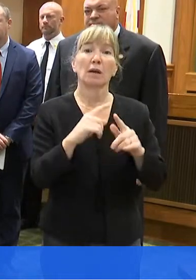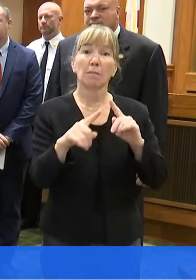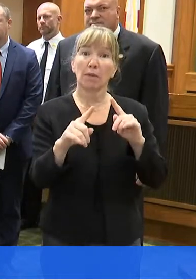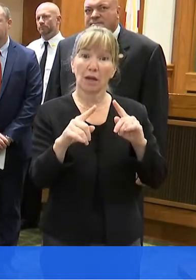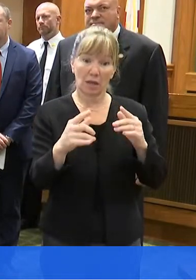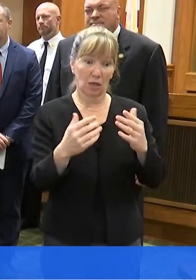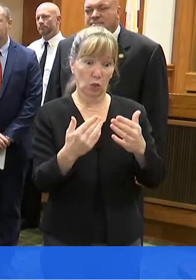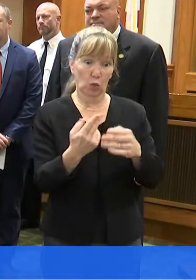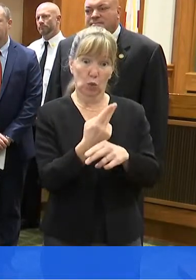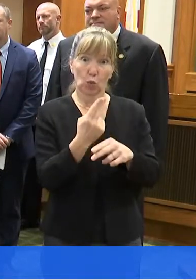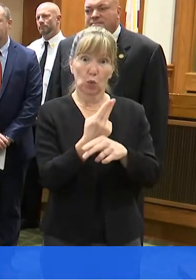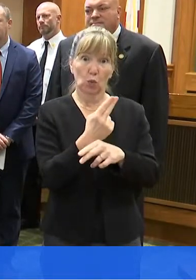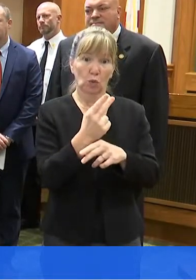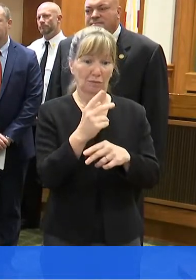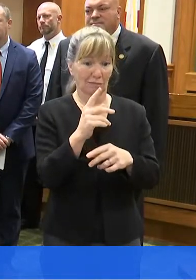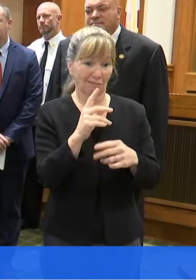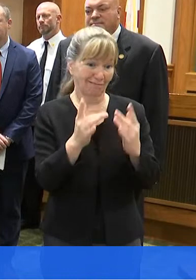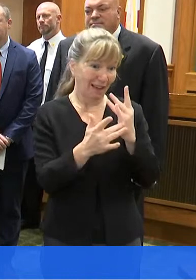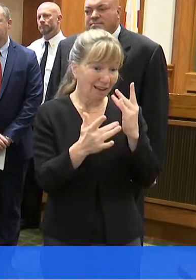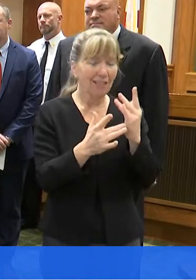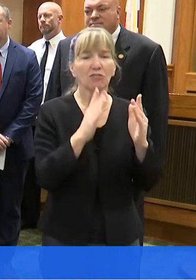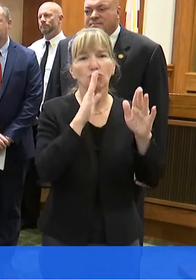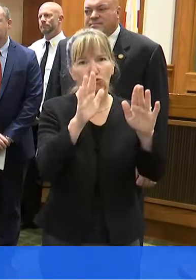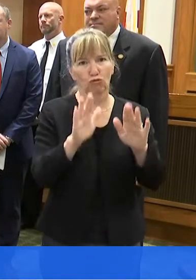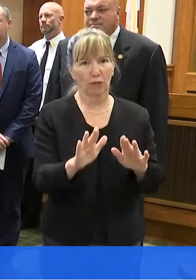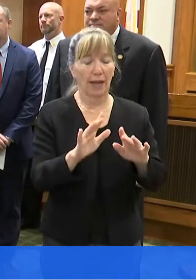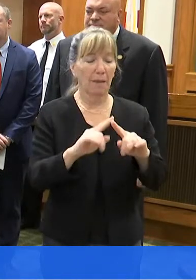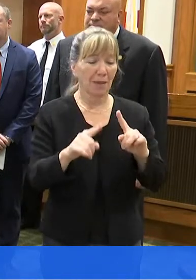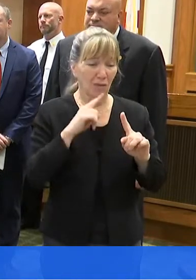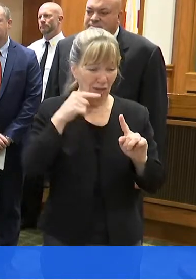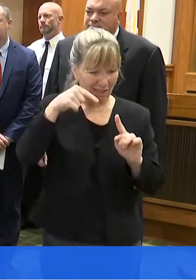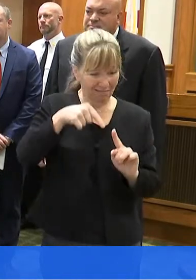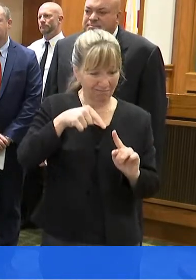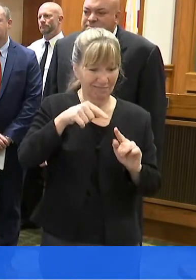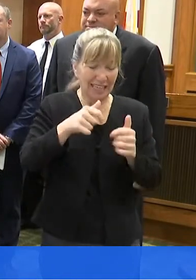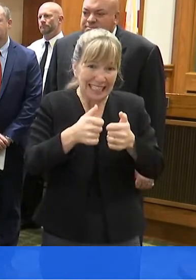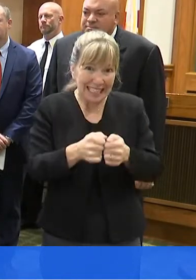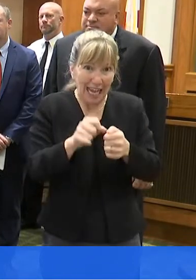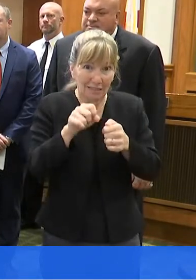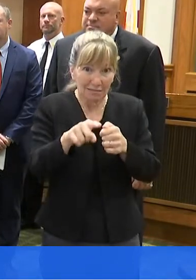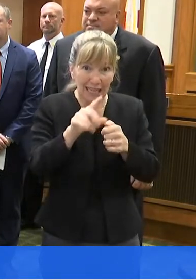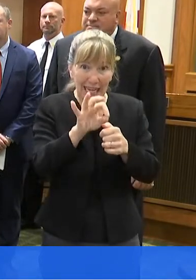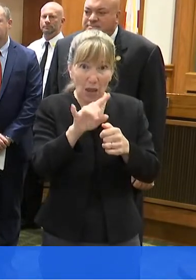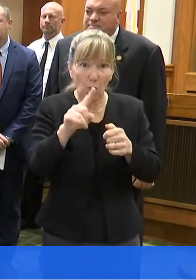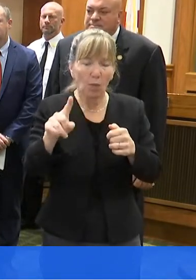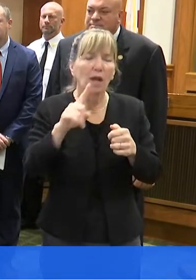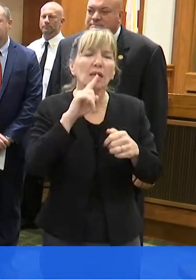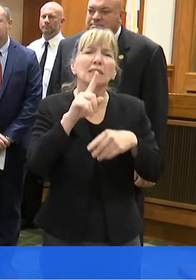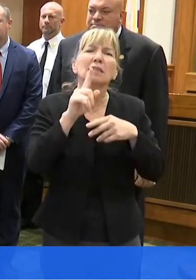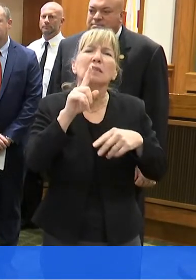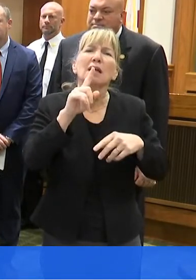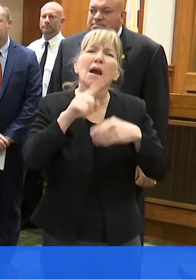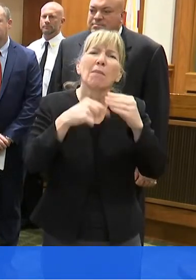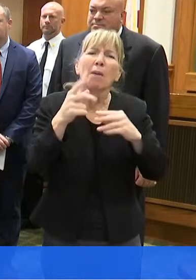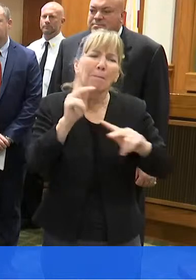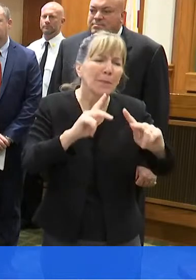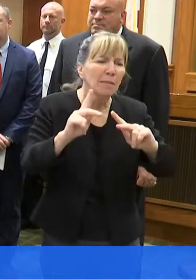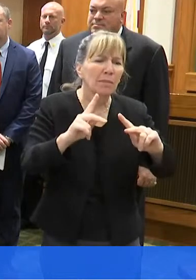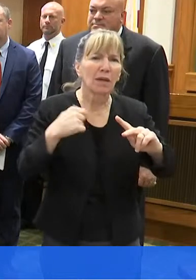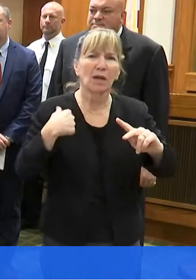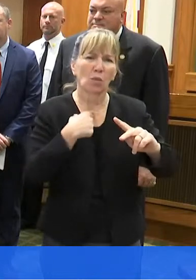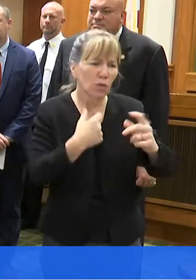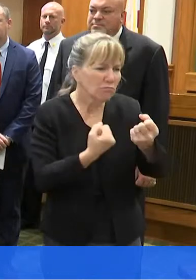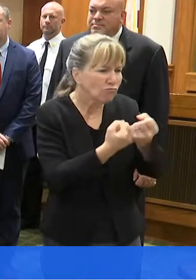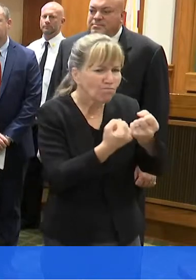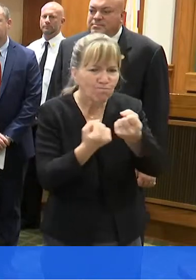employed. Technology is great, but what this comes down to is people, and the richness of this community is how we care about each